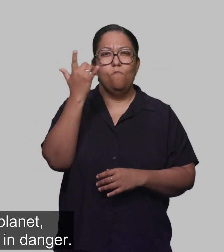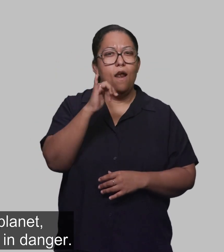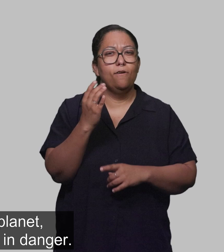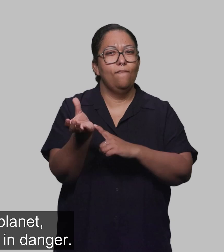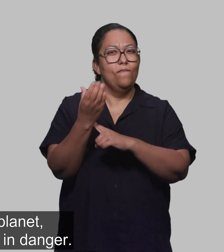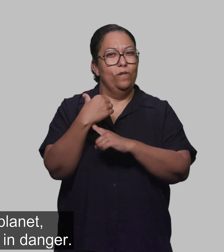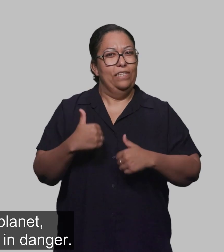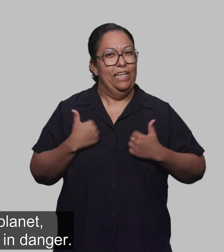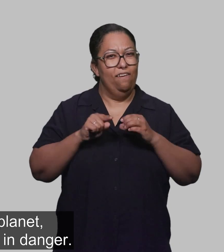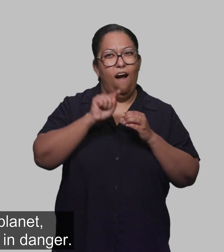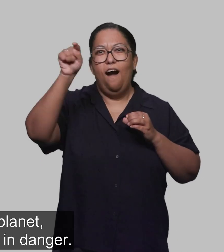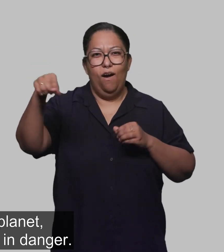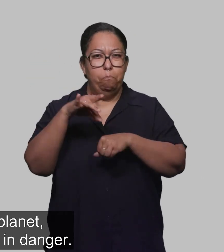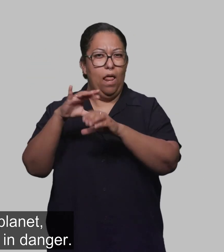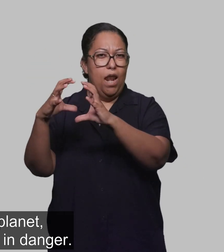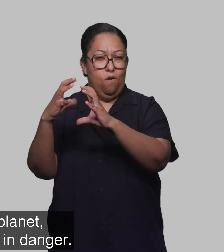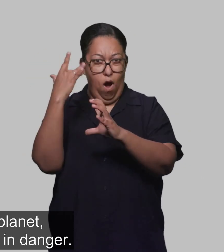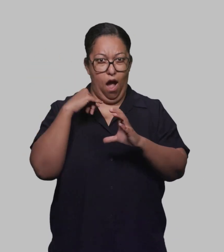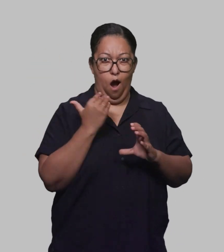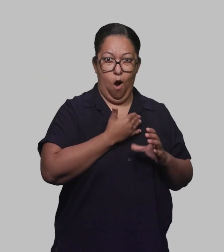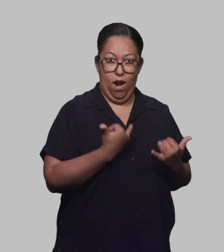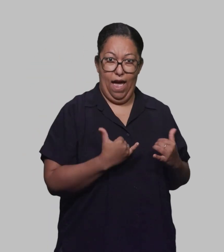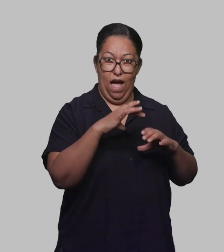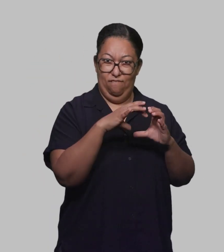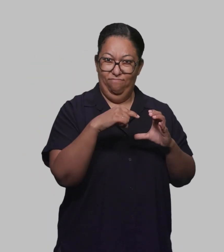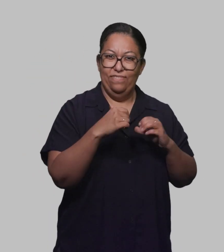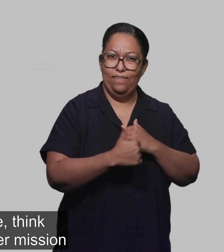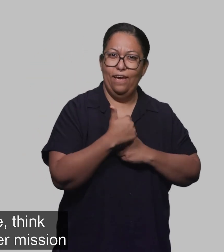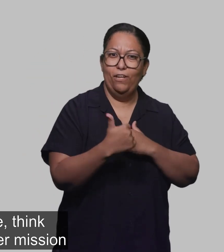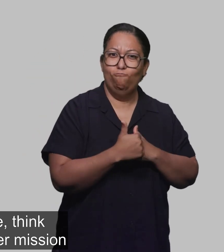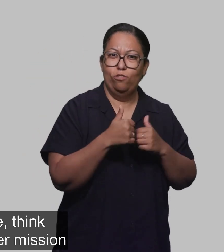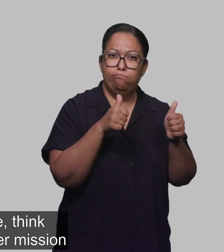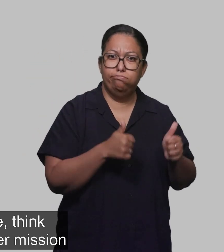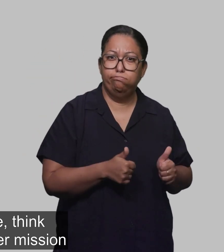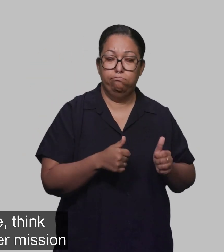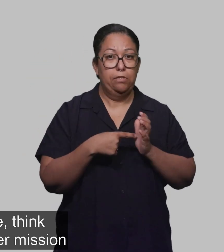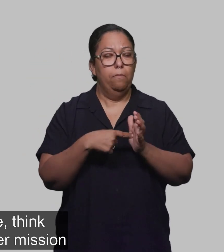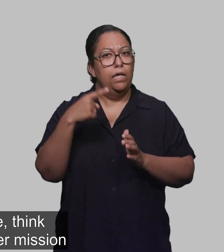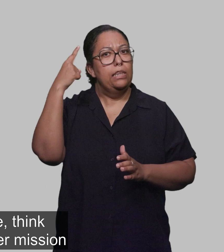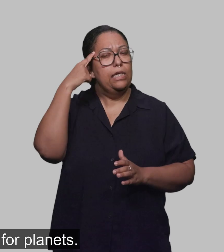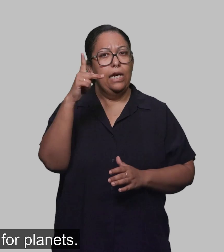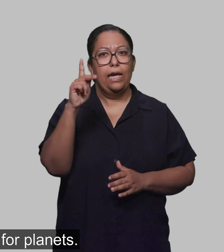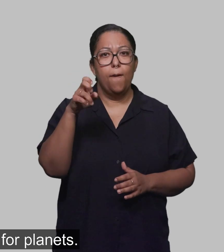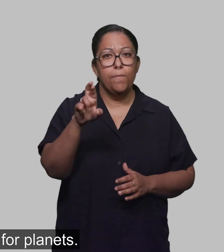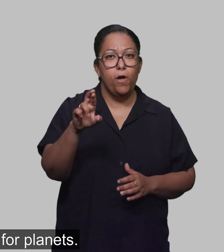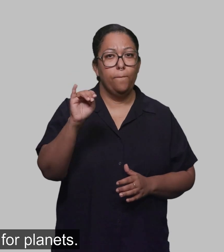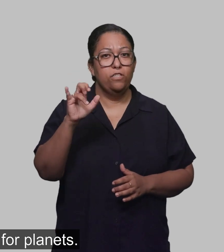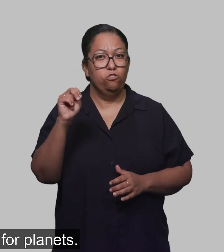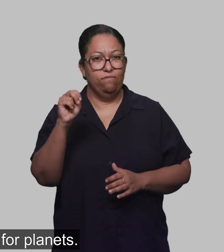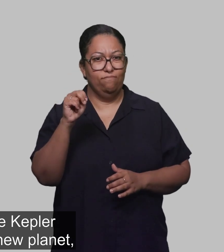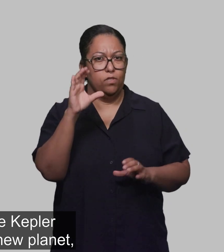to live on another planet because ours is in danger. For example, think about the Kepler mission that is searching